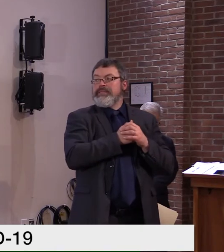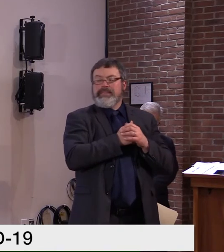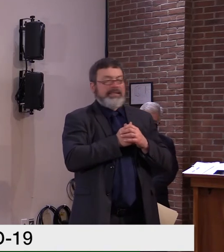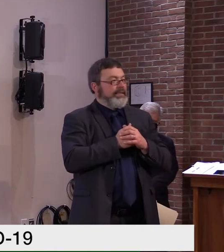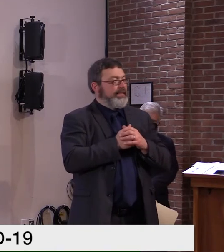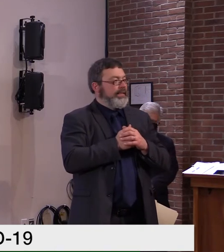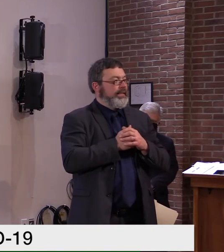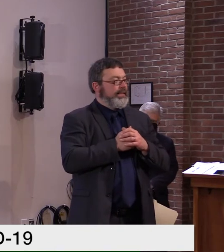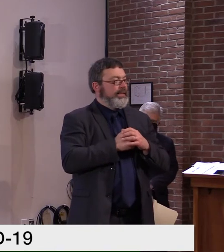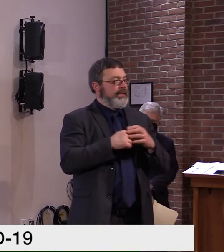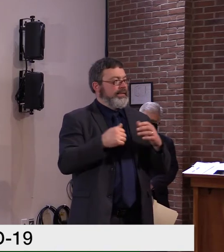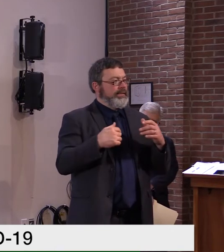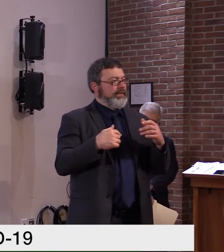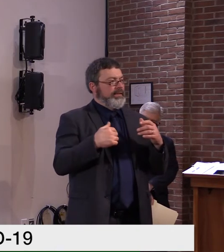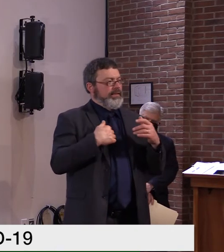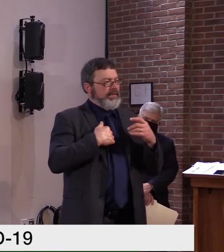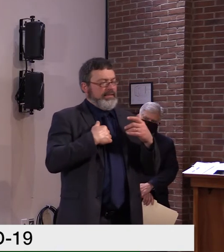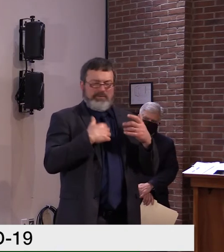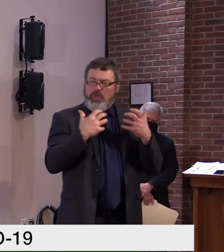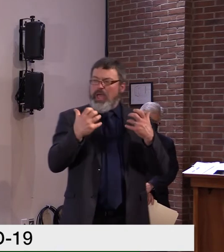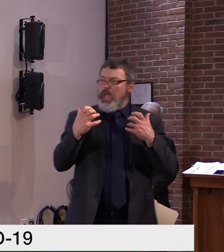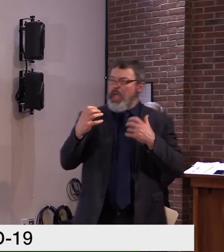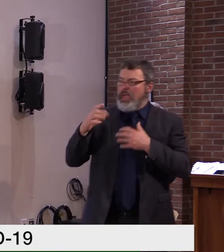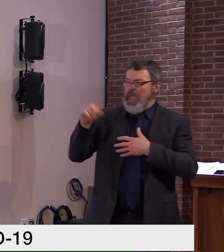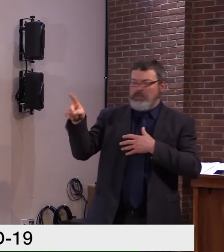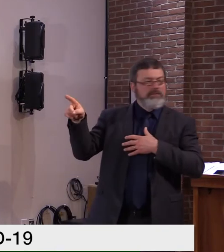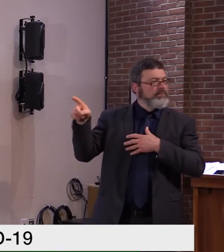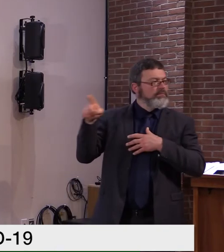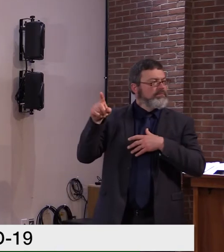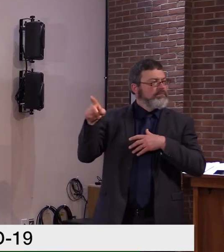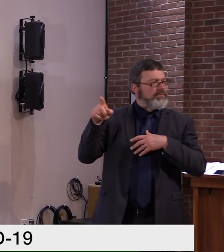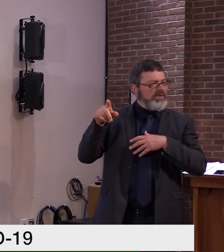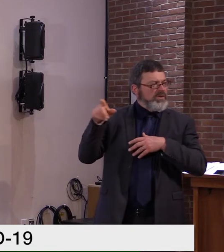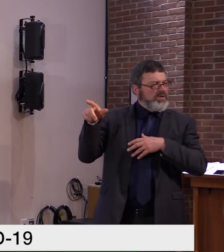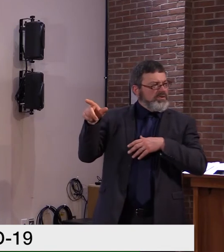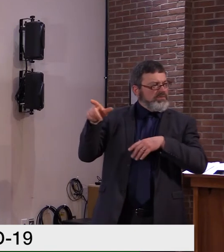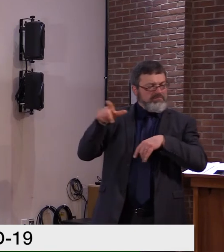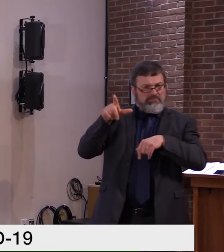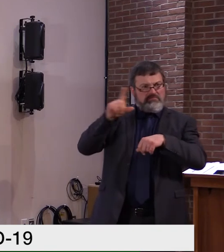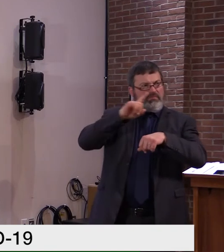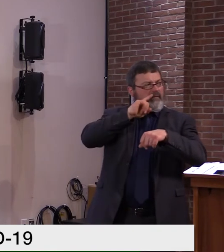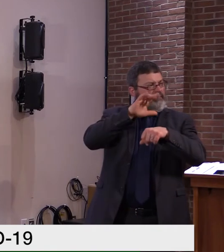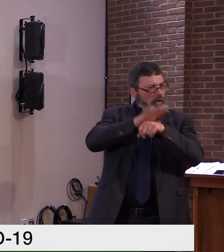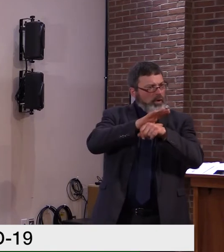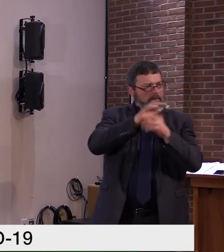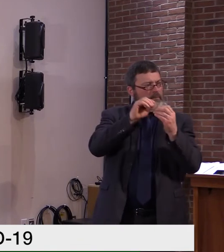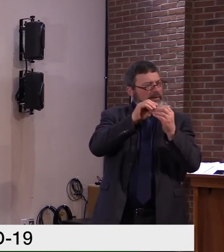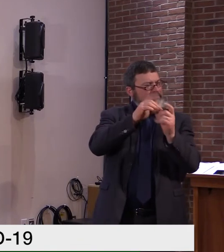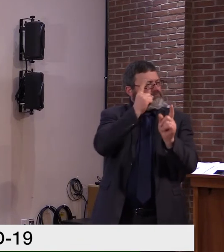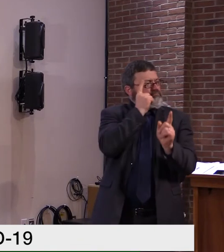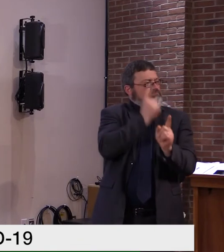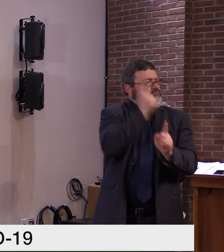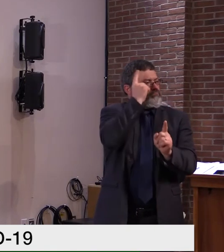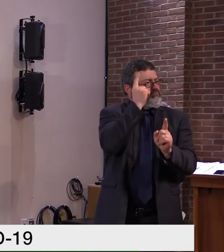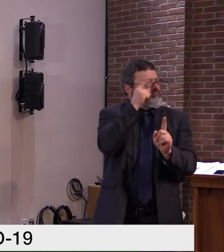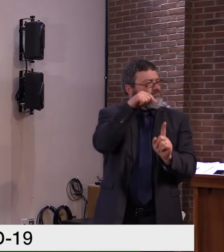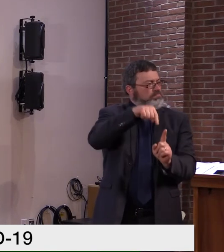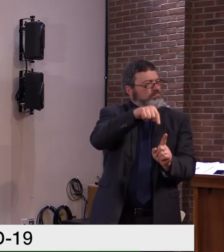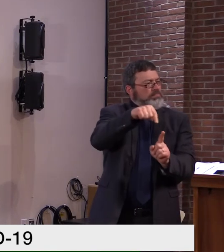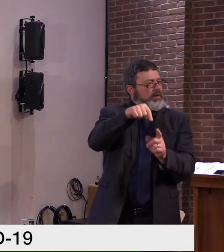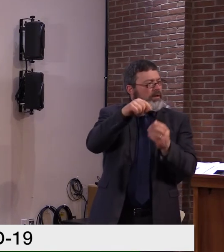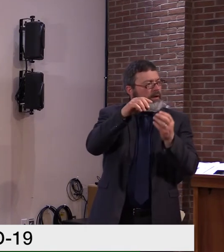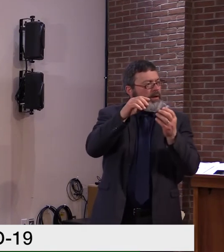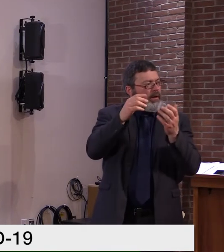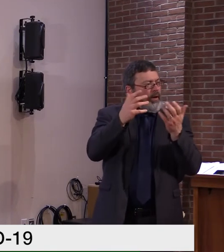you confirm that the alert was and is accurate, and provide any details about the individual that was tested in terms